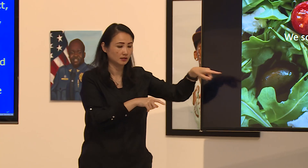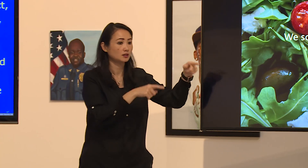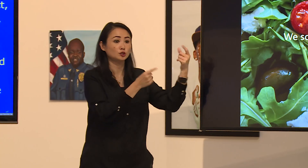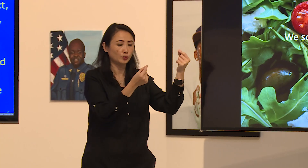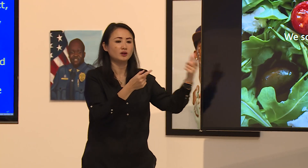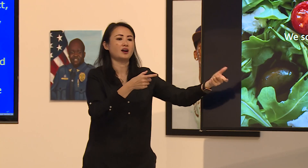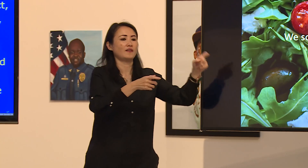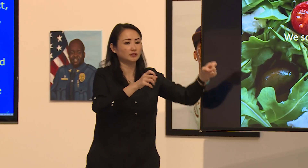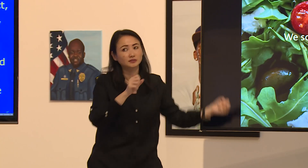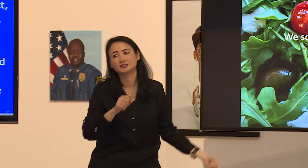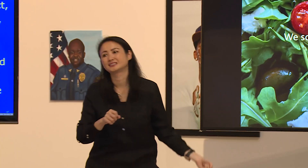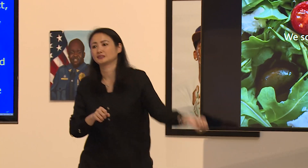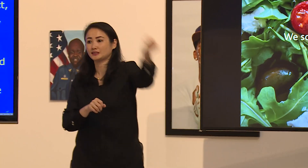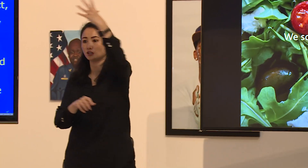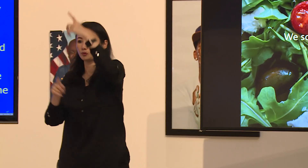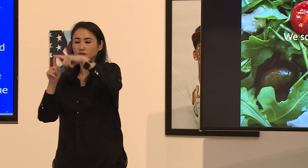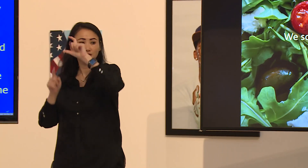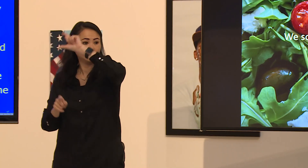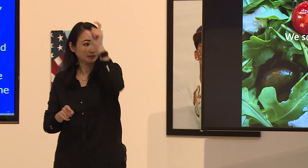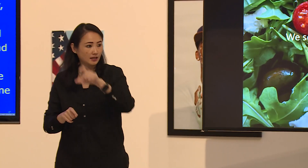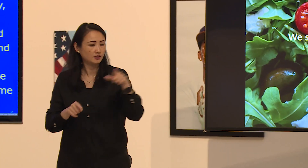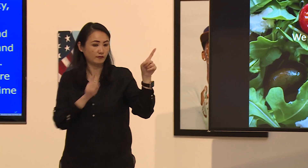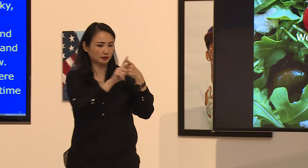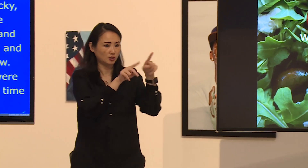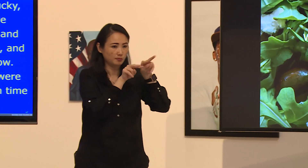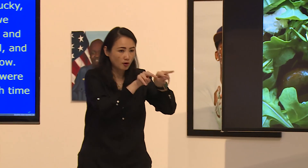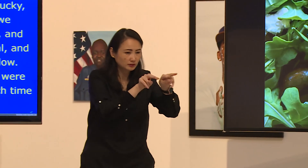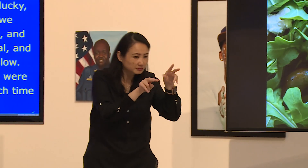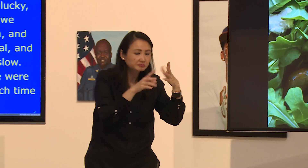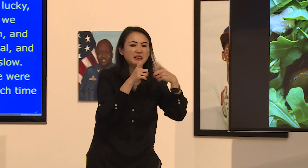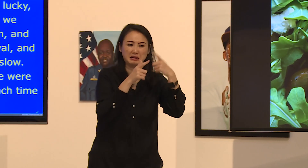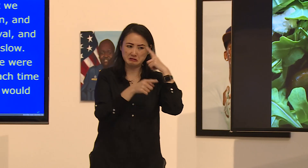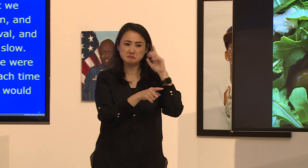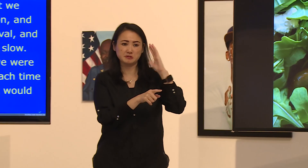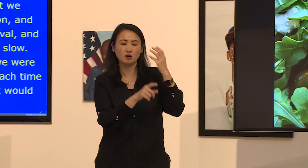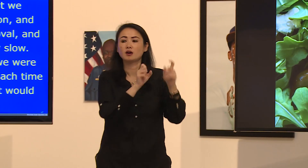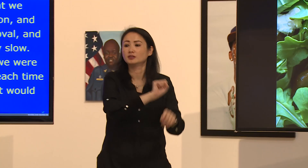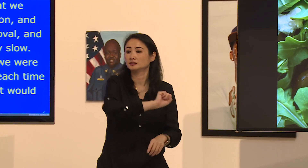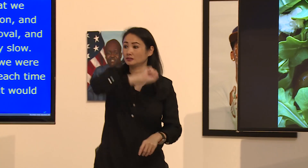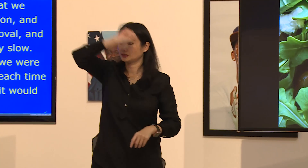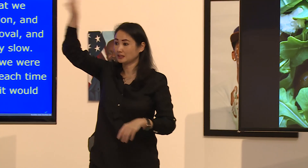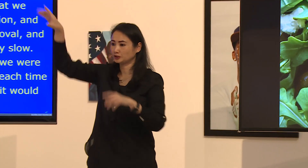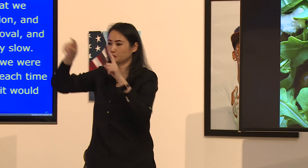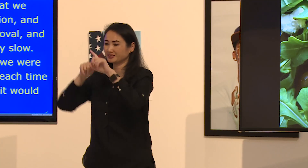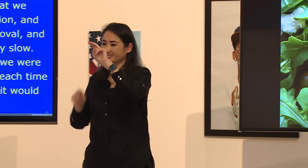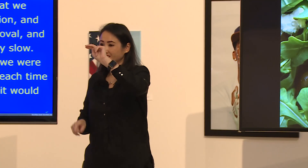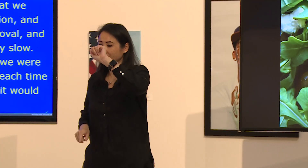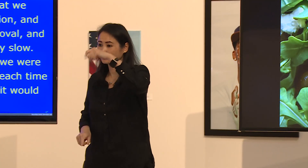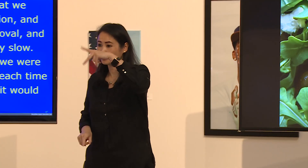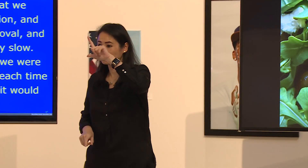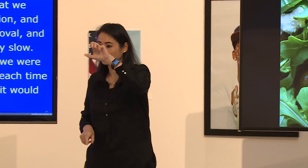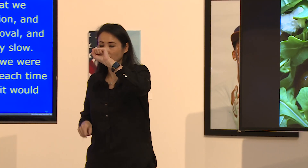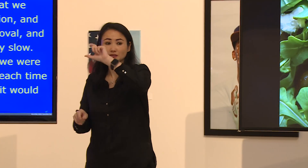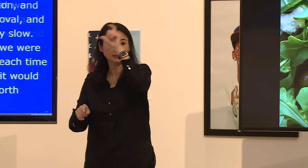and certified in the North American track. And what's interesting is this group is established in Sicily, and so they were able